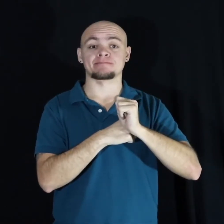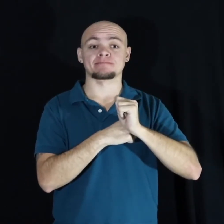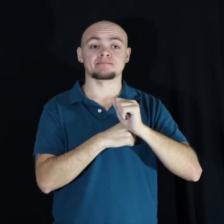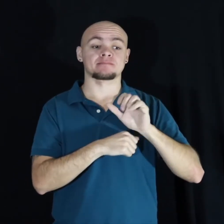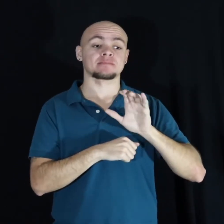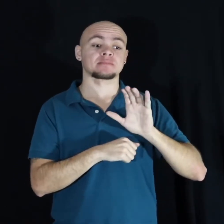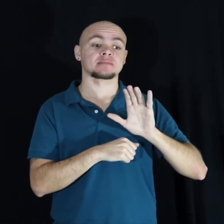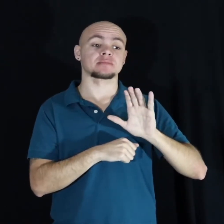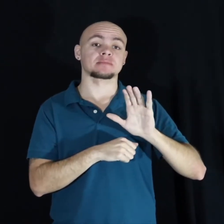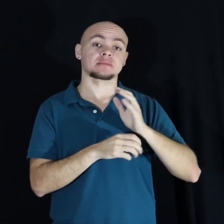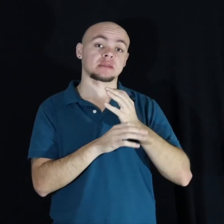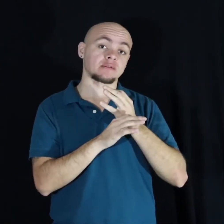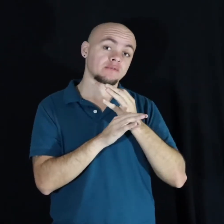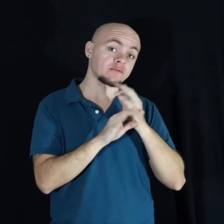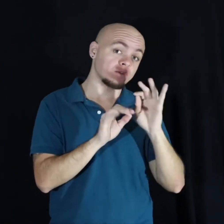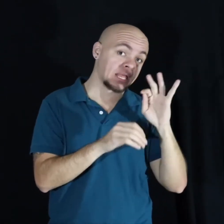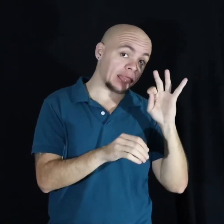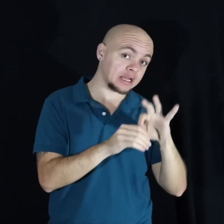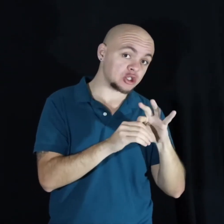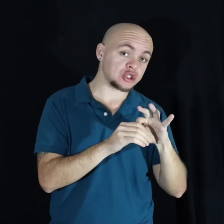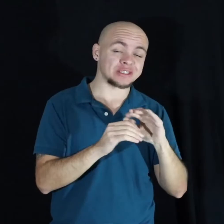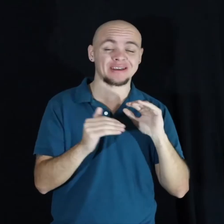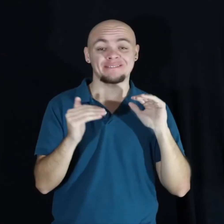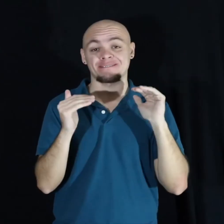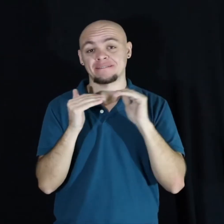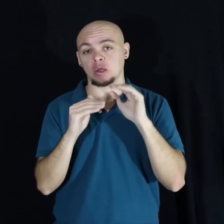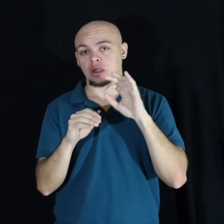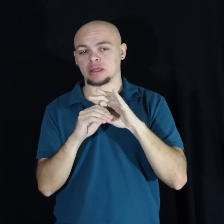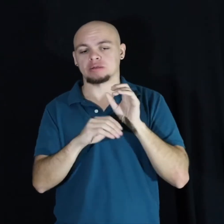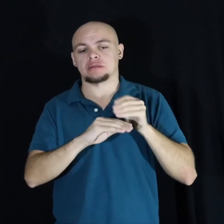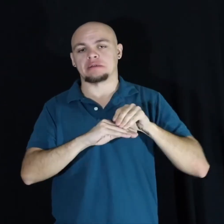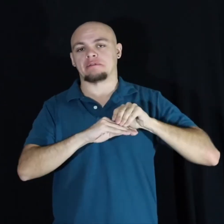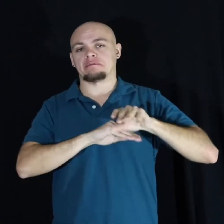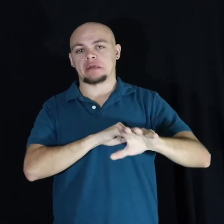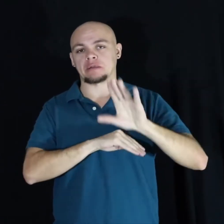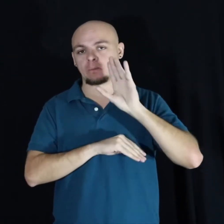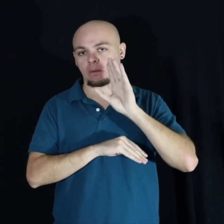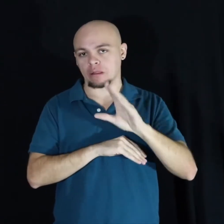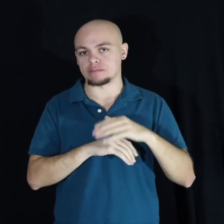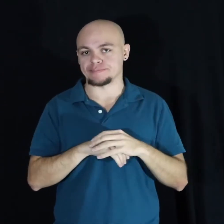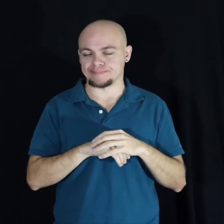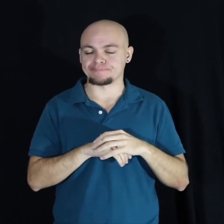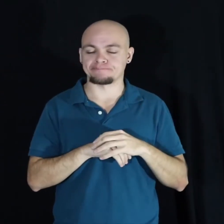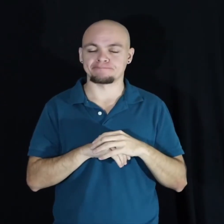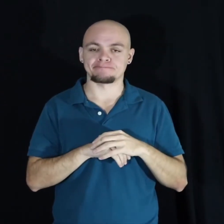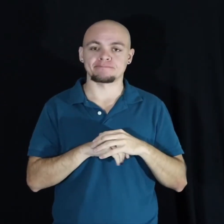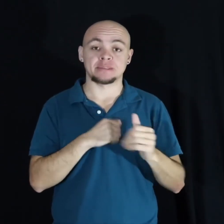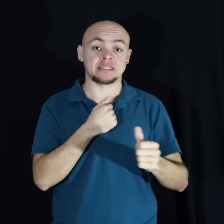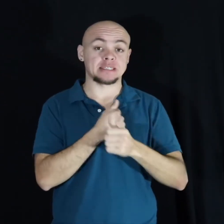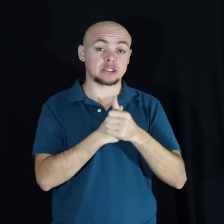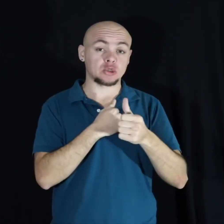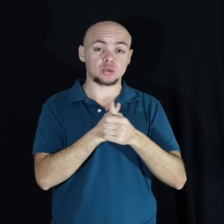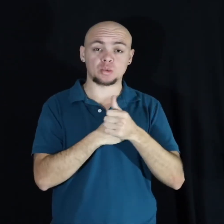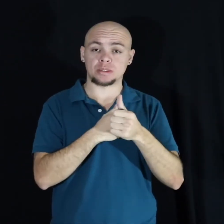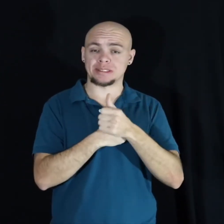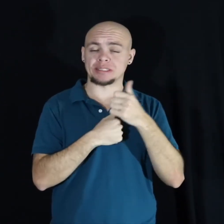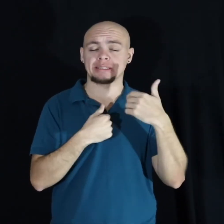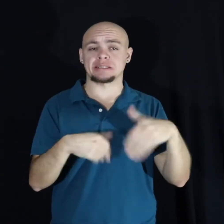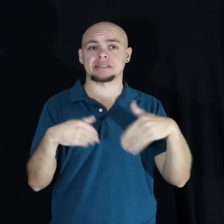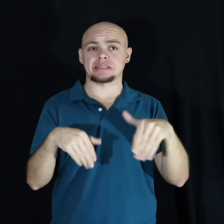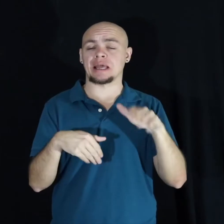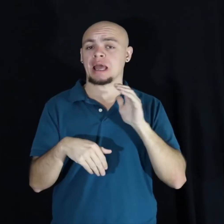and free elections. It is so dangerous that it could even destroy